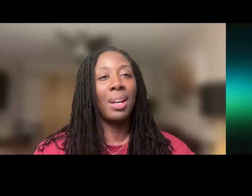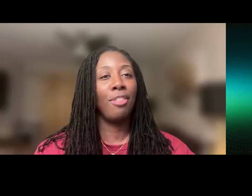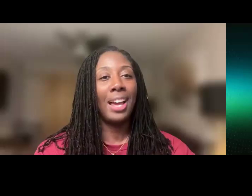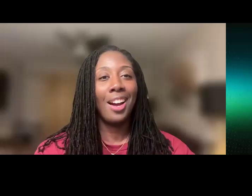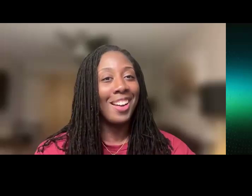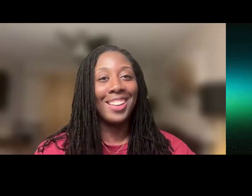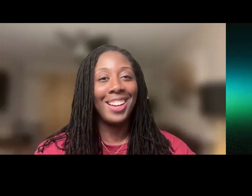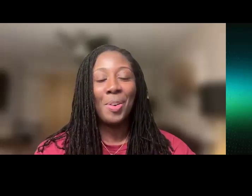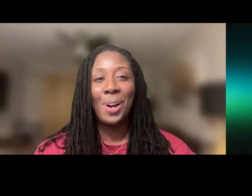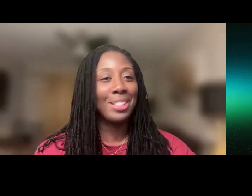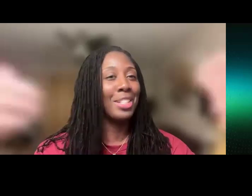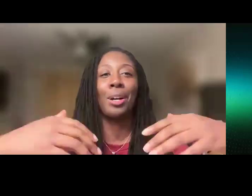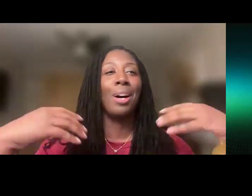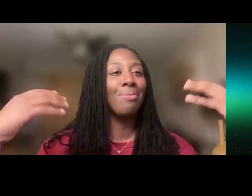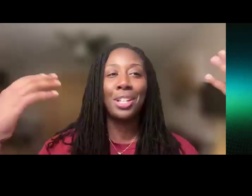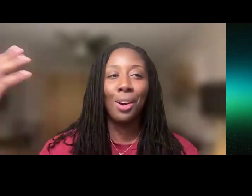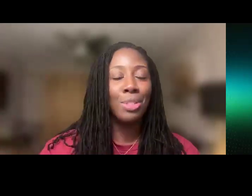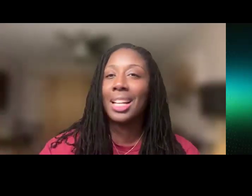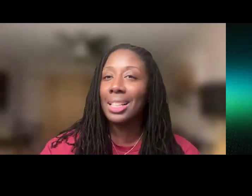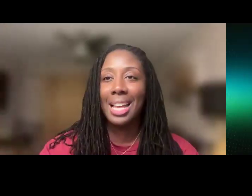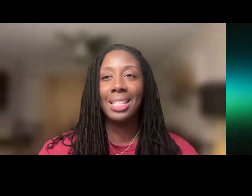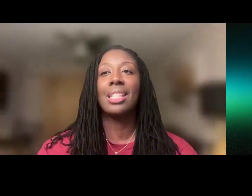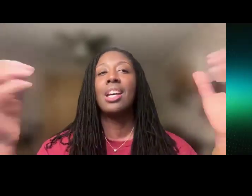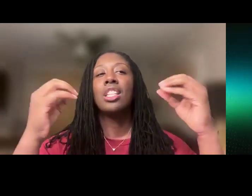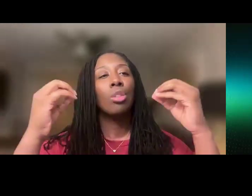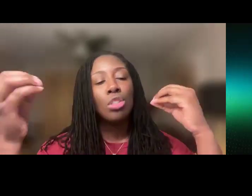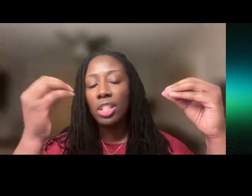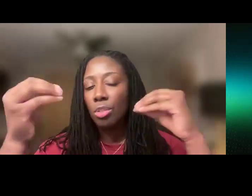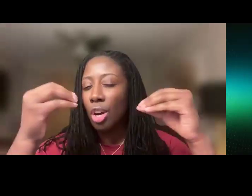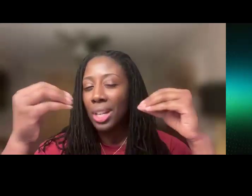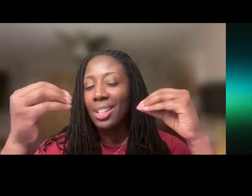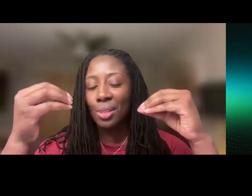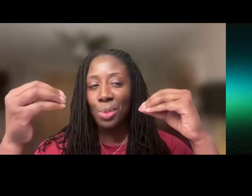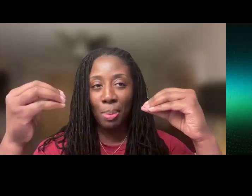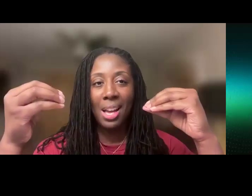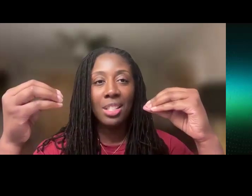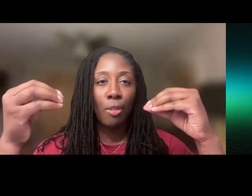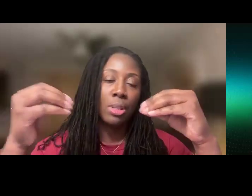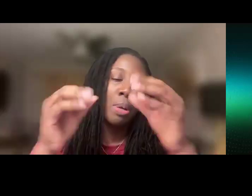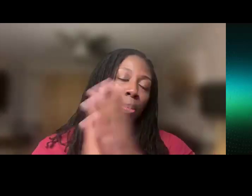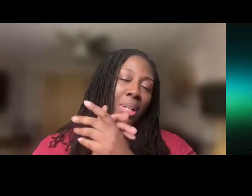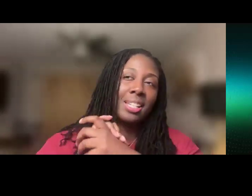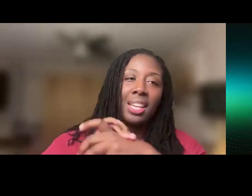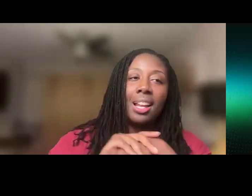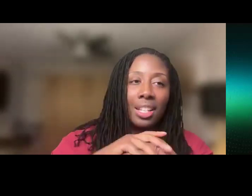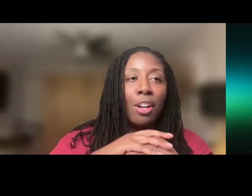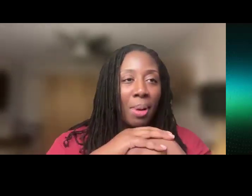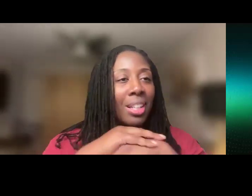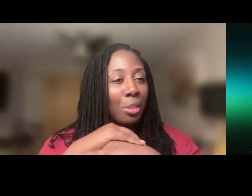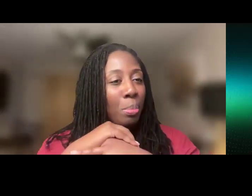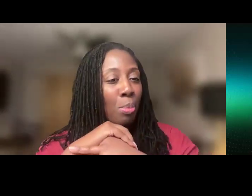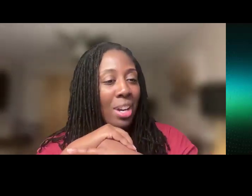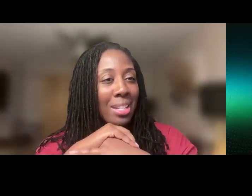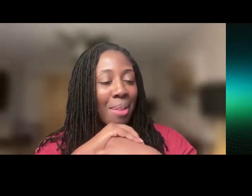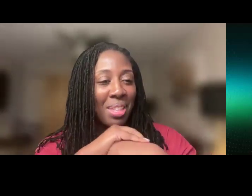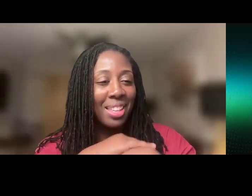to talk about a flat iron or to talk about, Mhm. sunglasses. So usually you Mhm. don't get a good response for some people. But like I said, I talk about